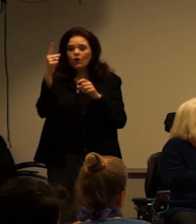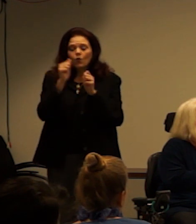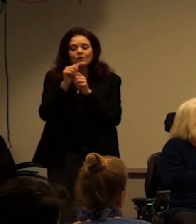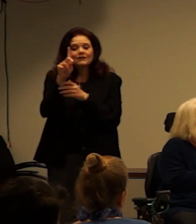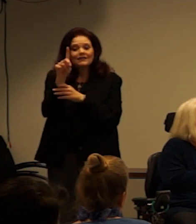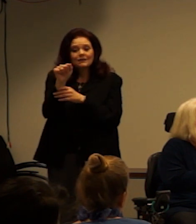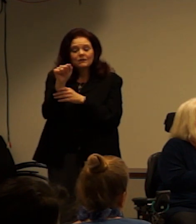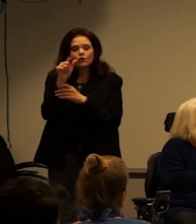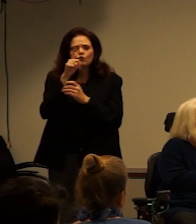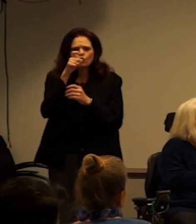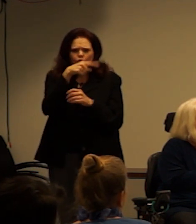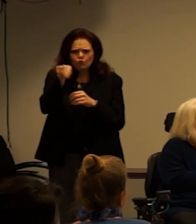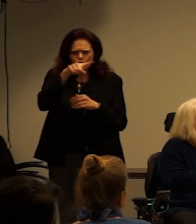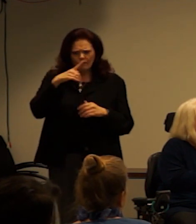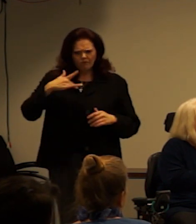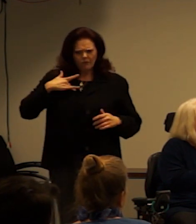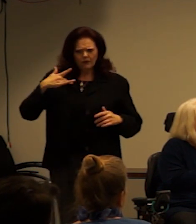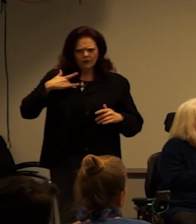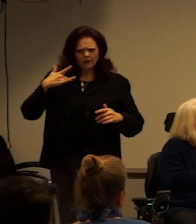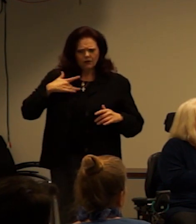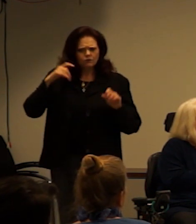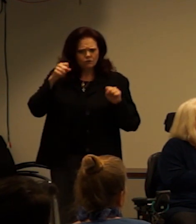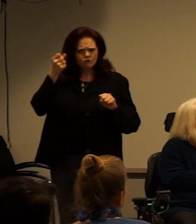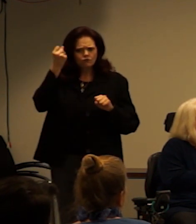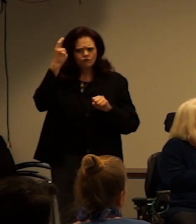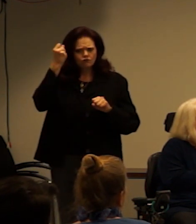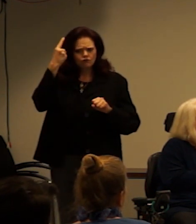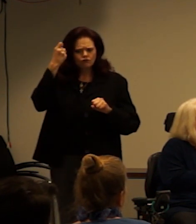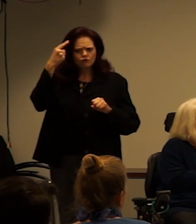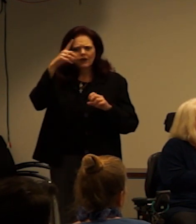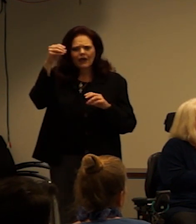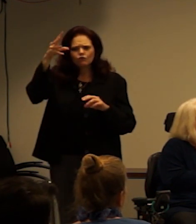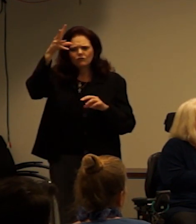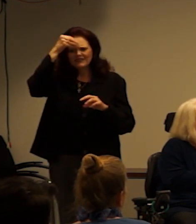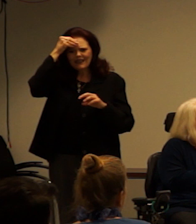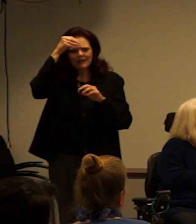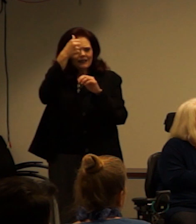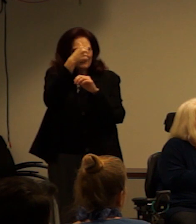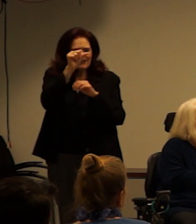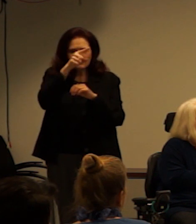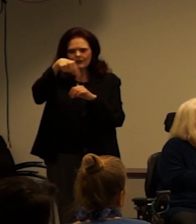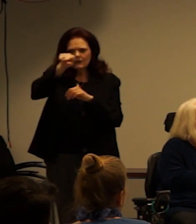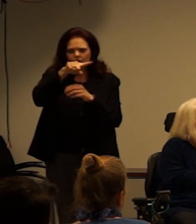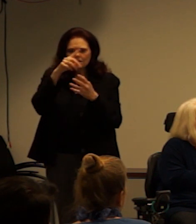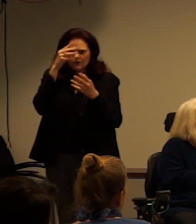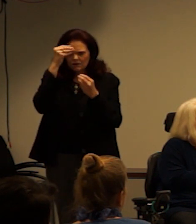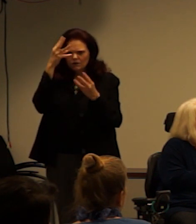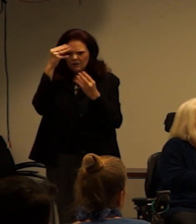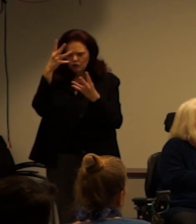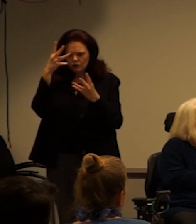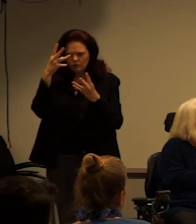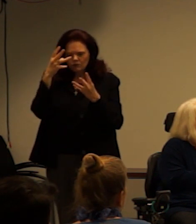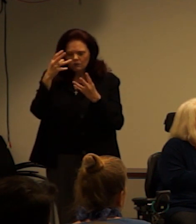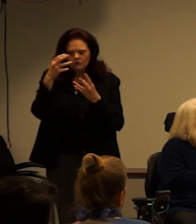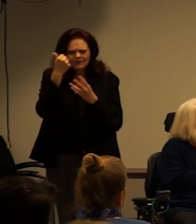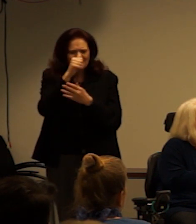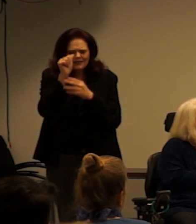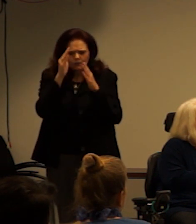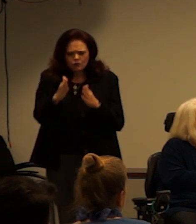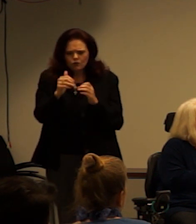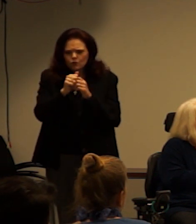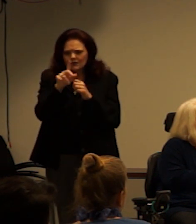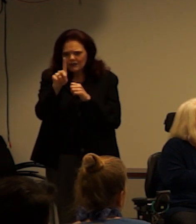disability that you guys believe can understand and retain any of this. Okay? Anybody with a